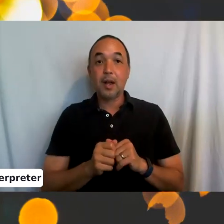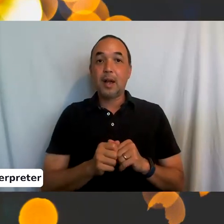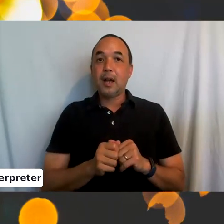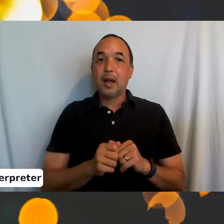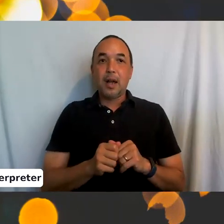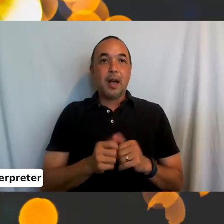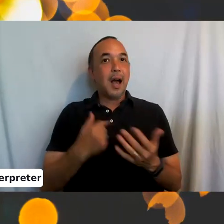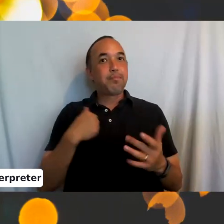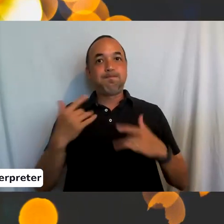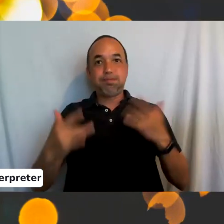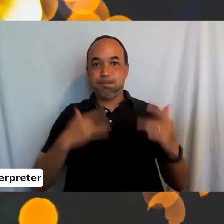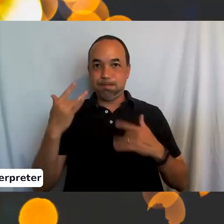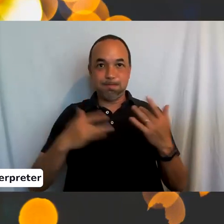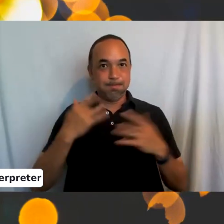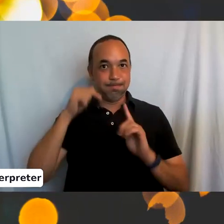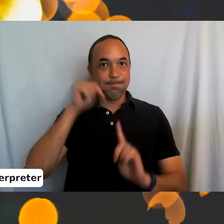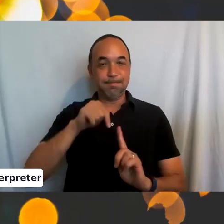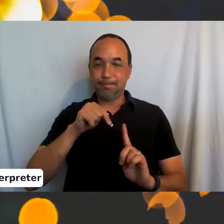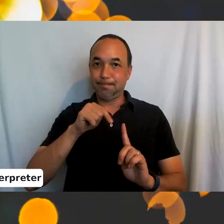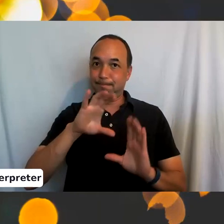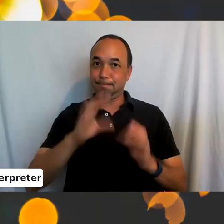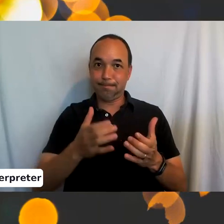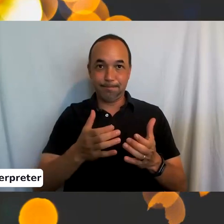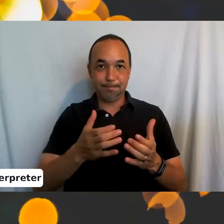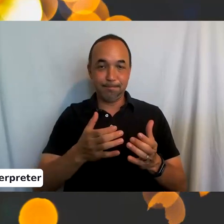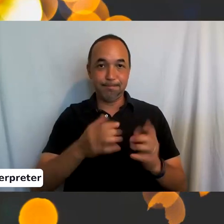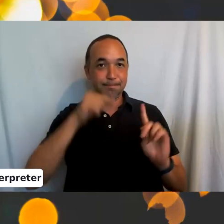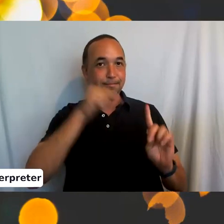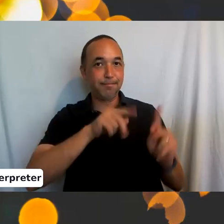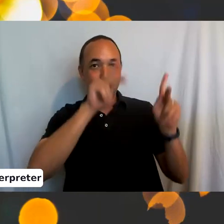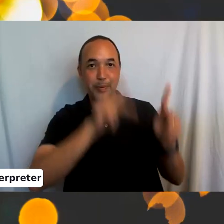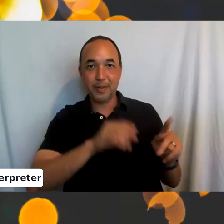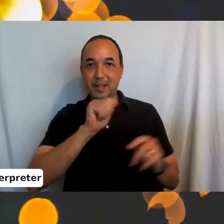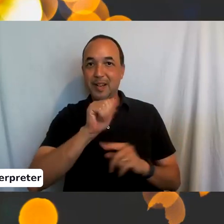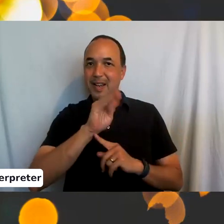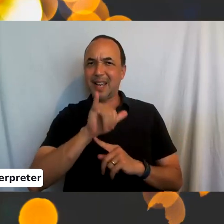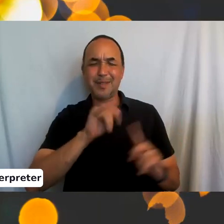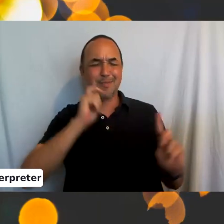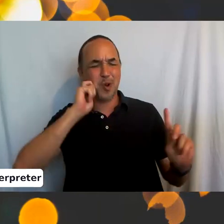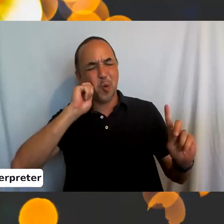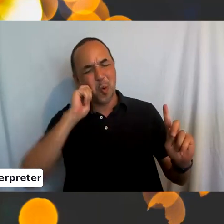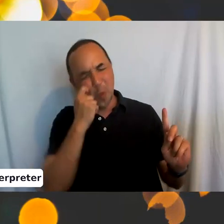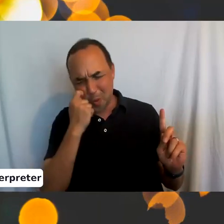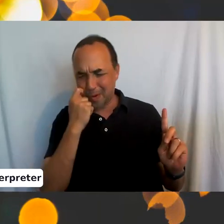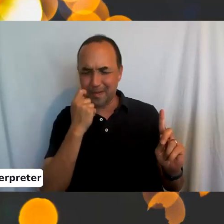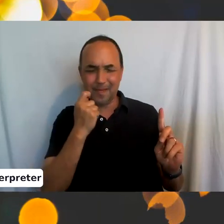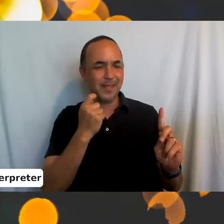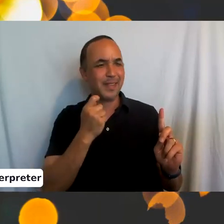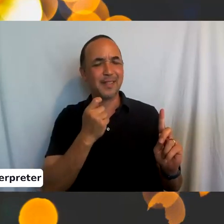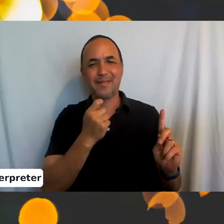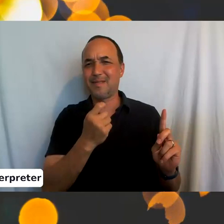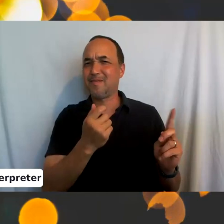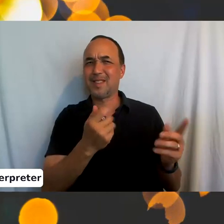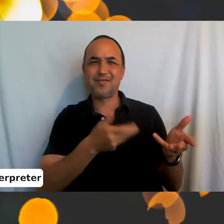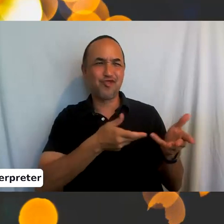tell you how excited I am about this class. This host is one of the coolest people I've ever had the chance to correspond with, and she's a